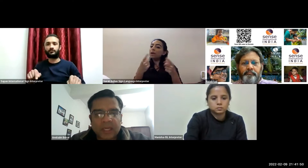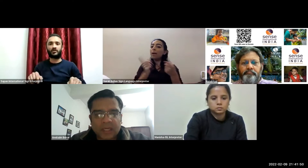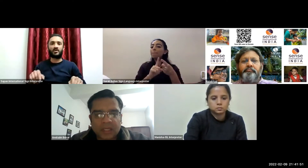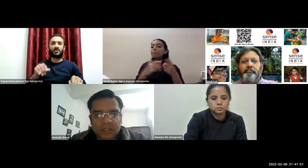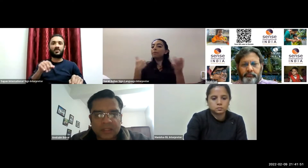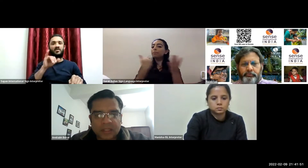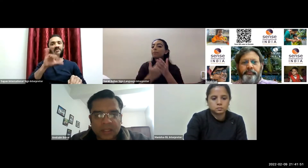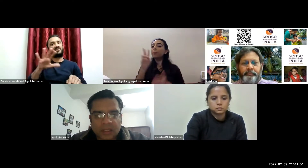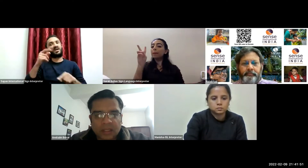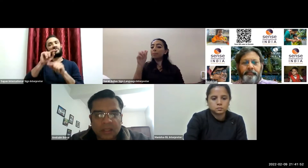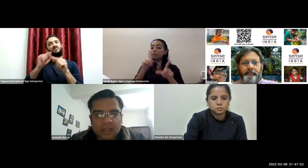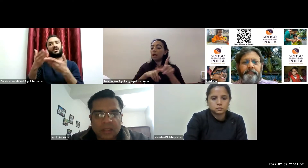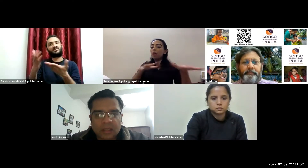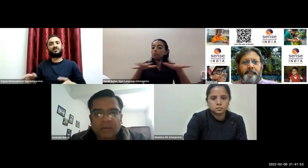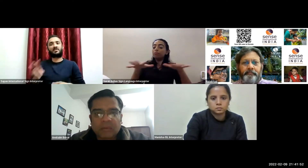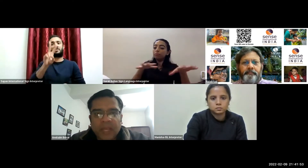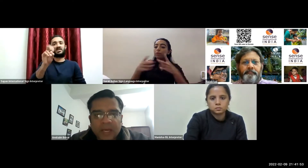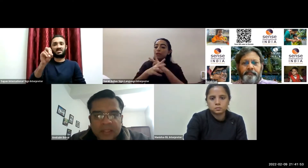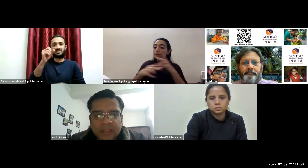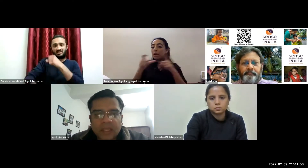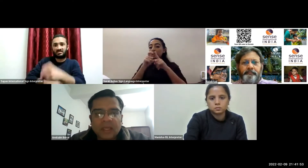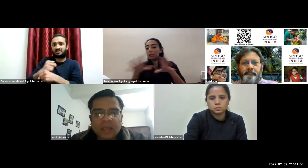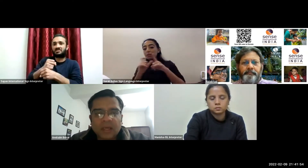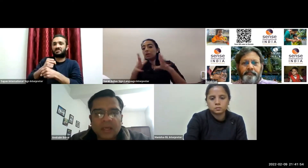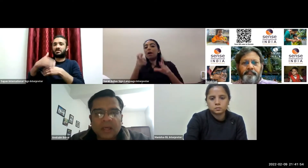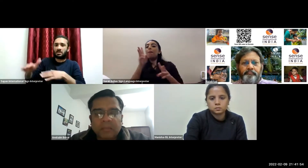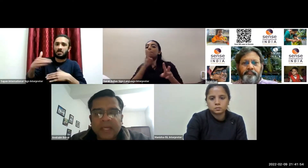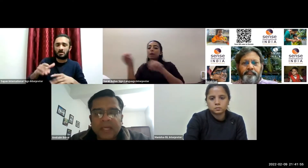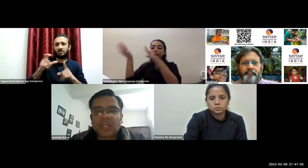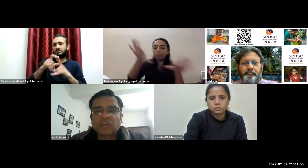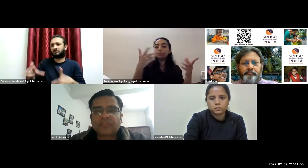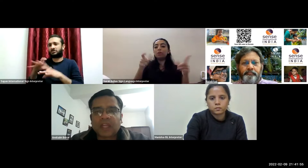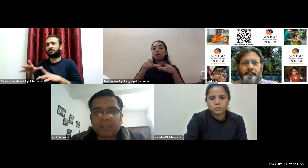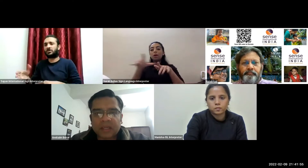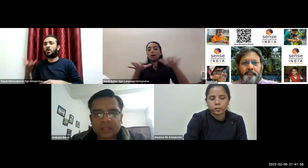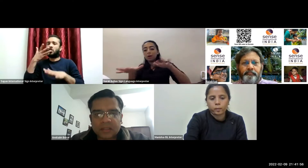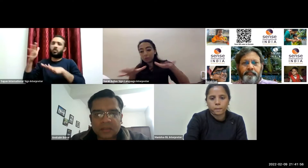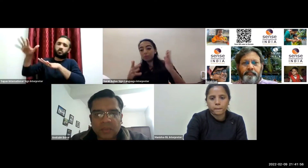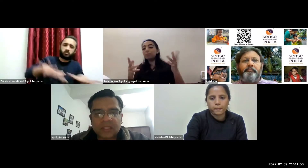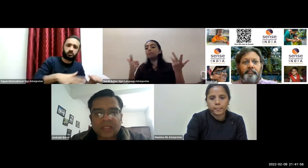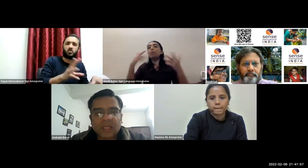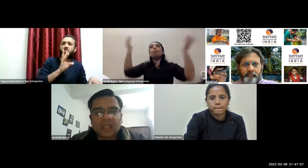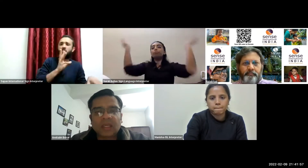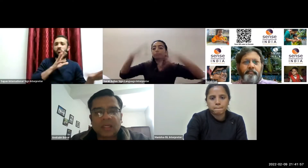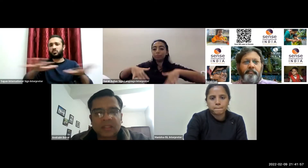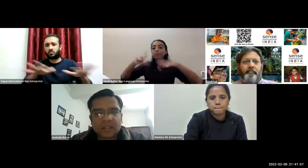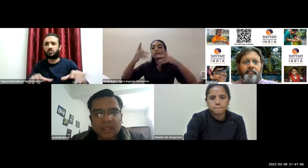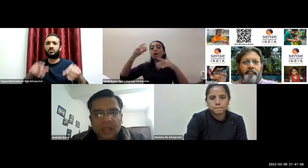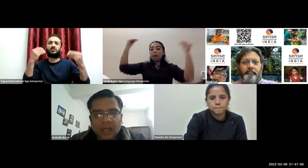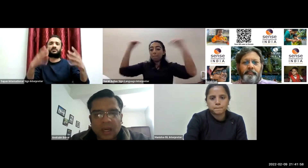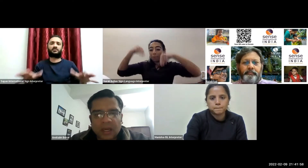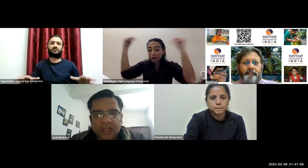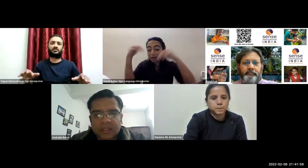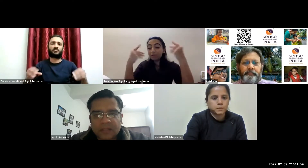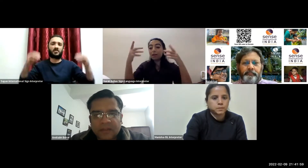in the last 20 years. We are seeing a complete change of rain patterns. We are seeing increased